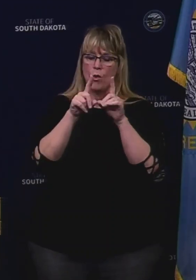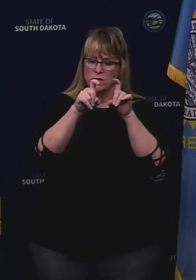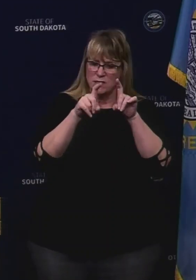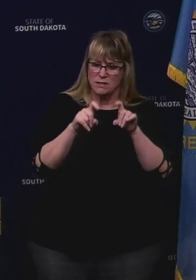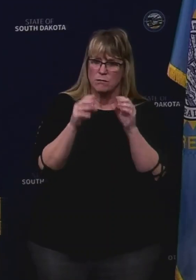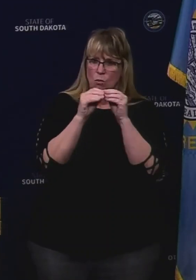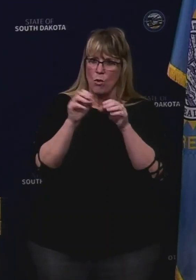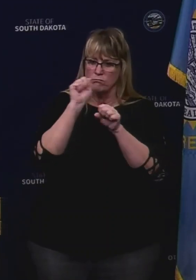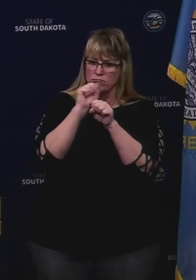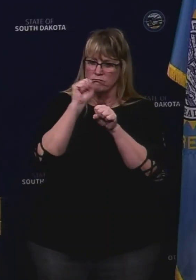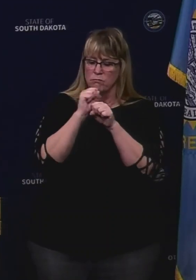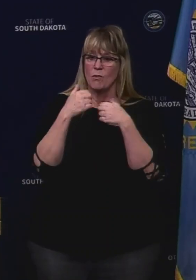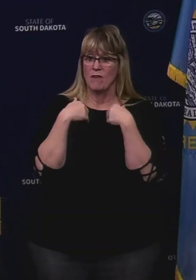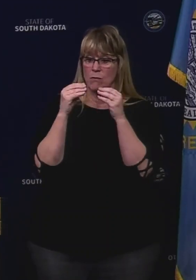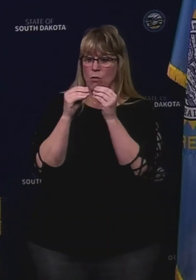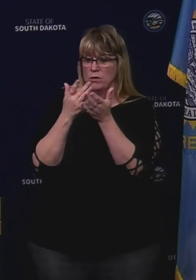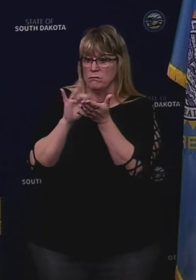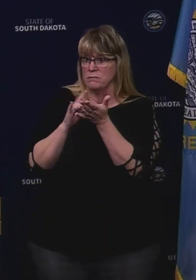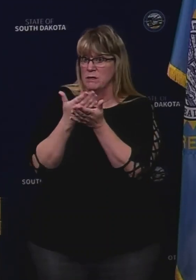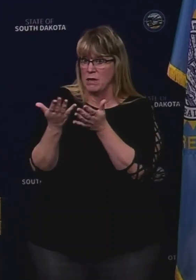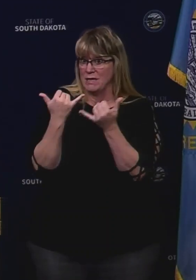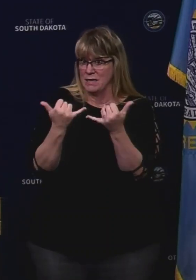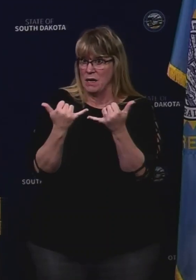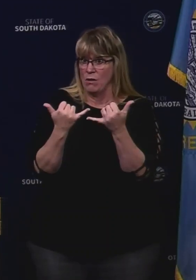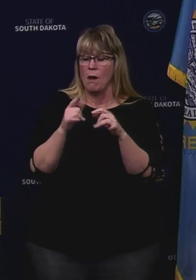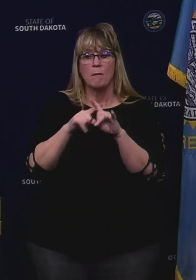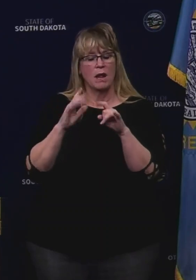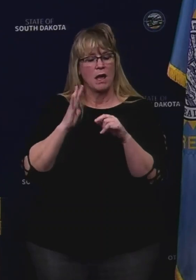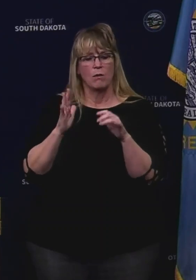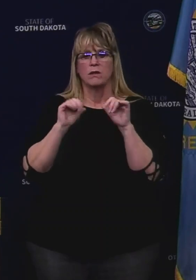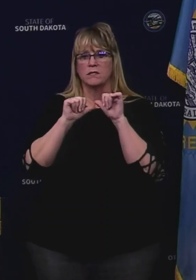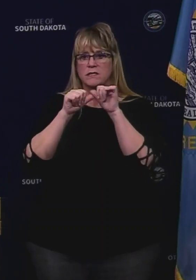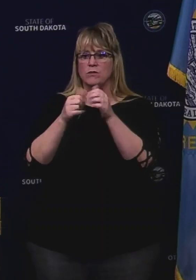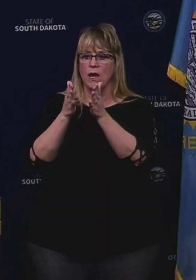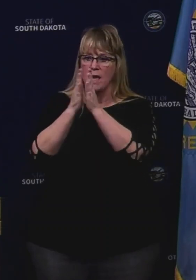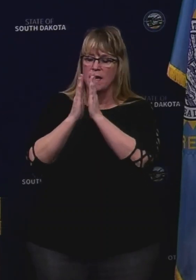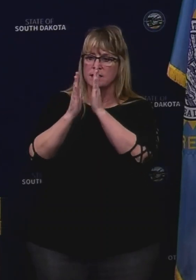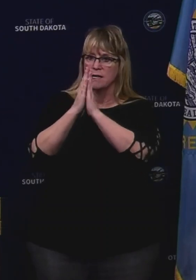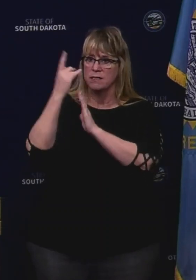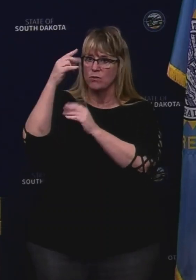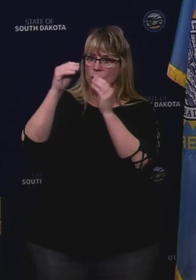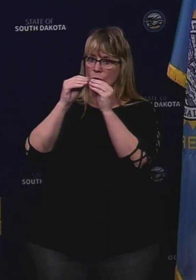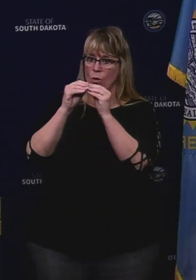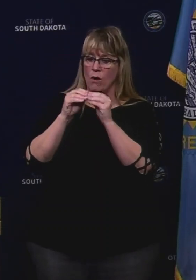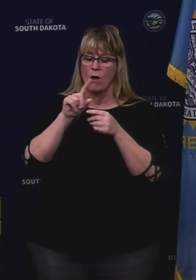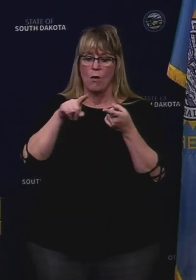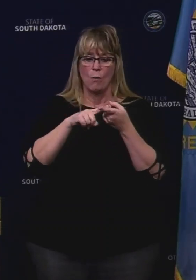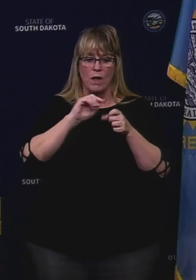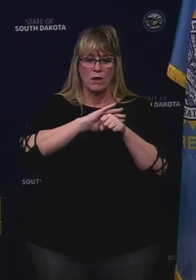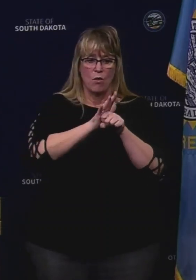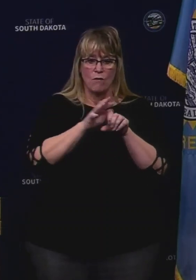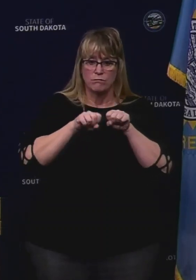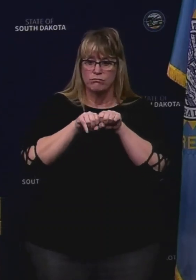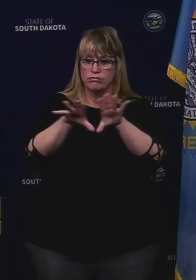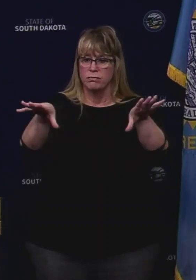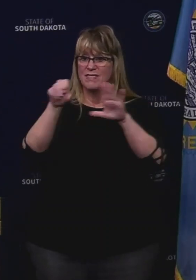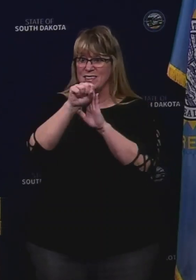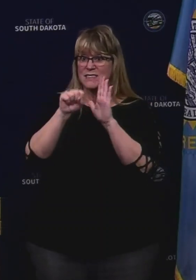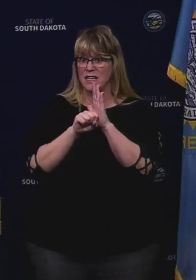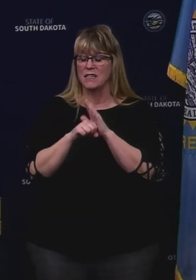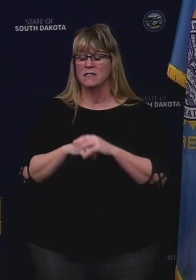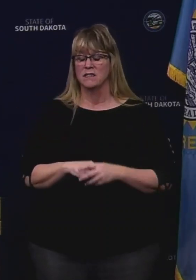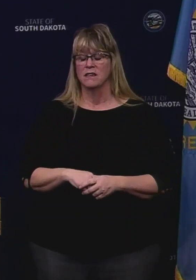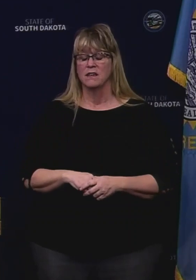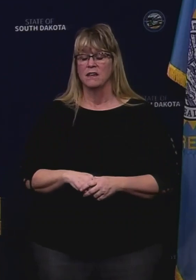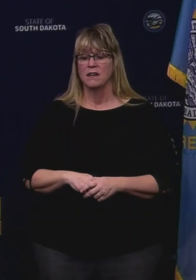testing because we've had more supplies, but I'm going to continue to ask for more, because as the virus spreads throughout the state, we